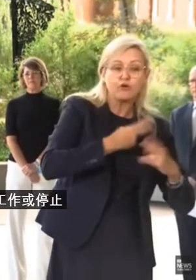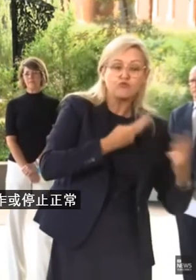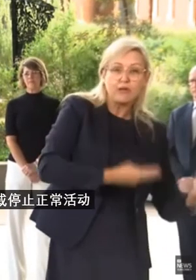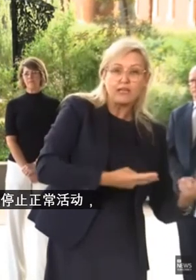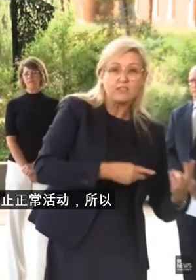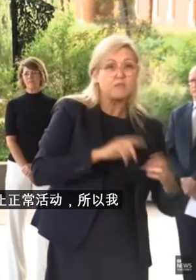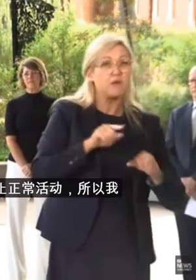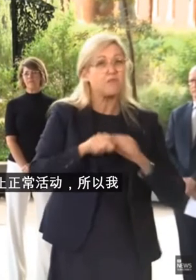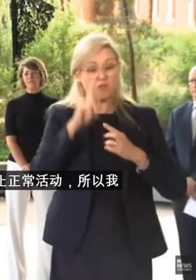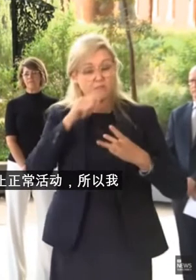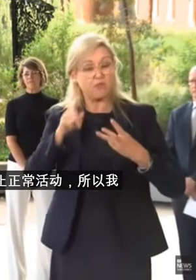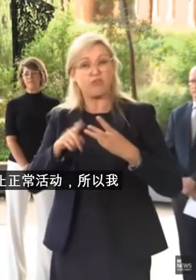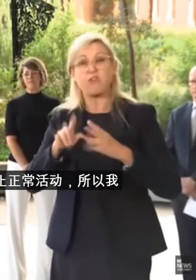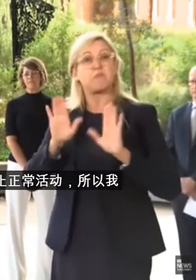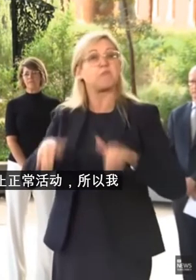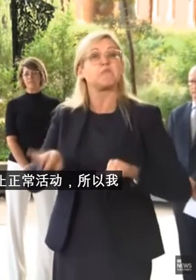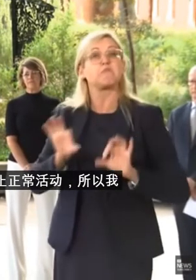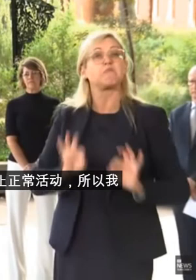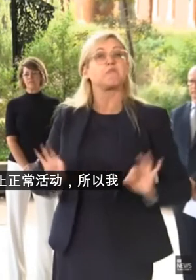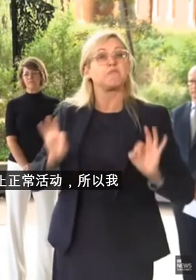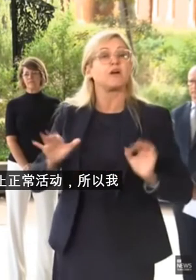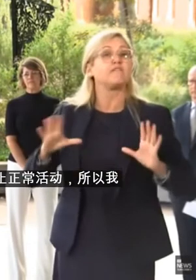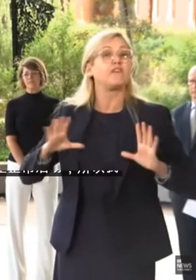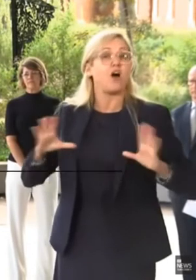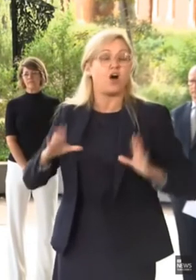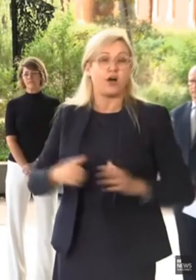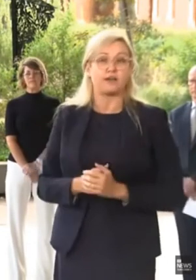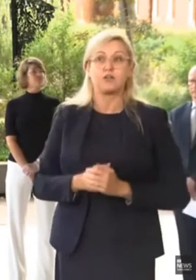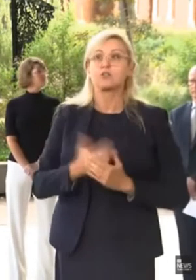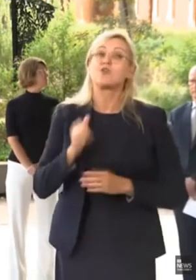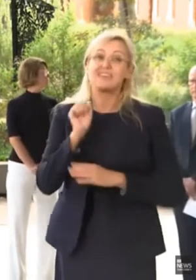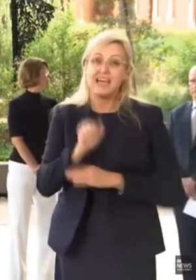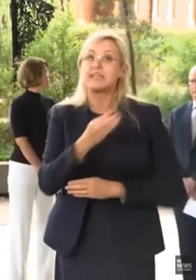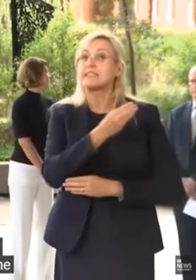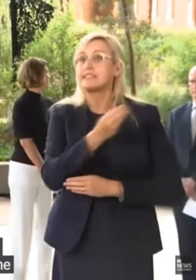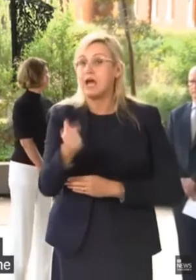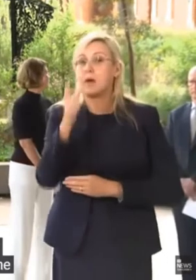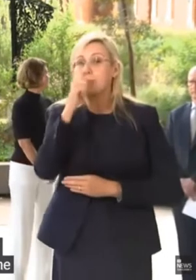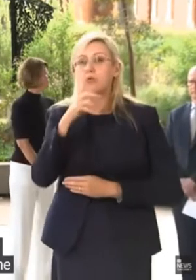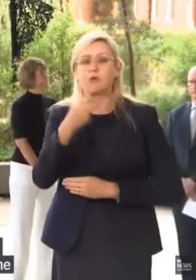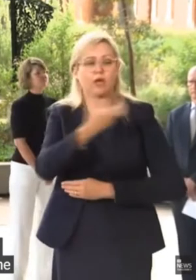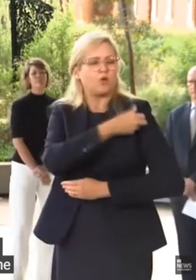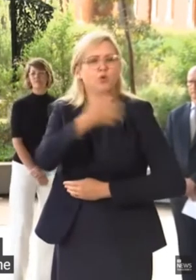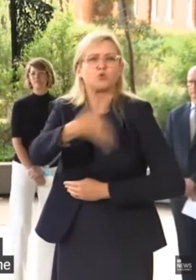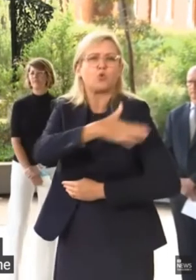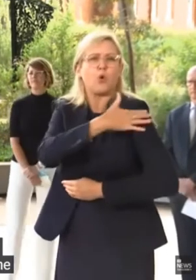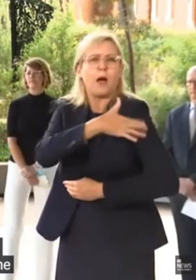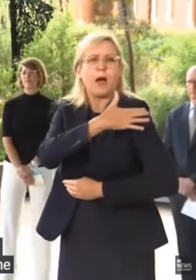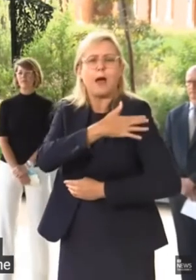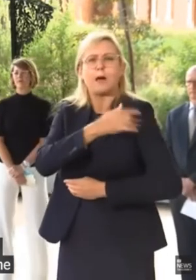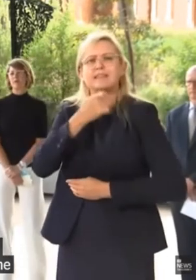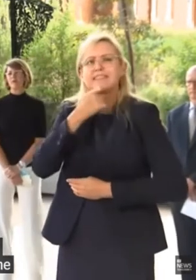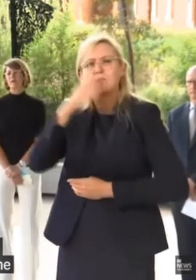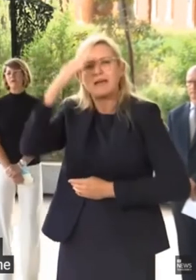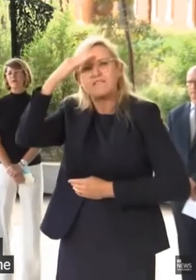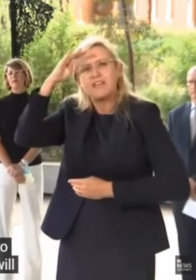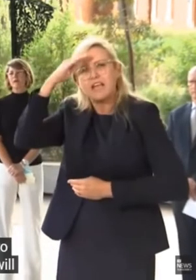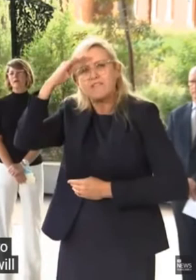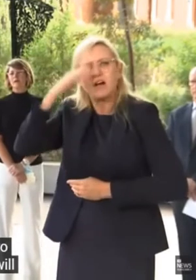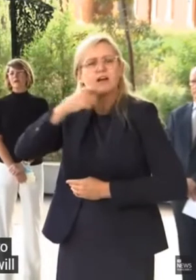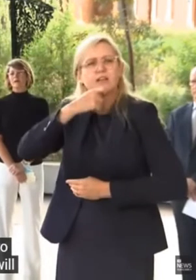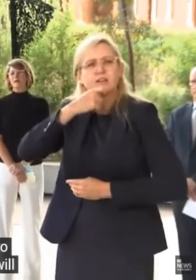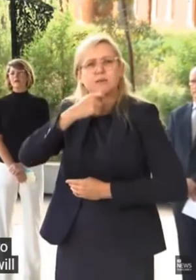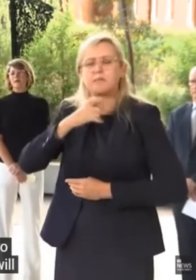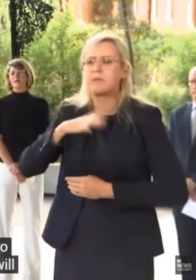the booster dose. So I just want to acknowledge some people will have sore arm, they might have a bit of a fever, they might